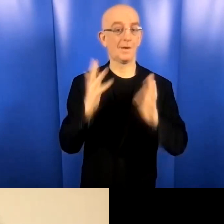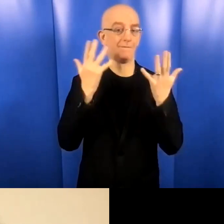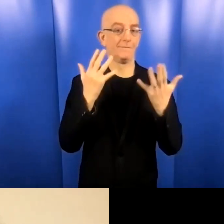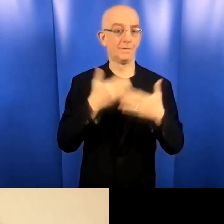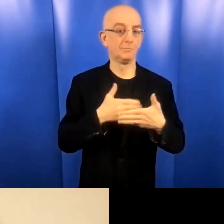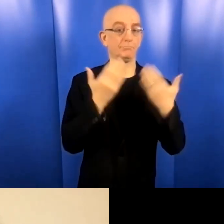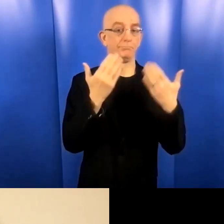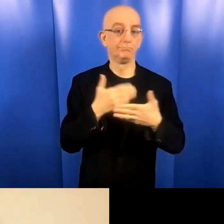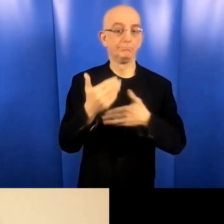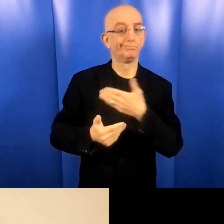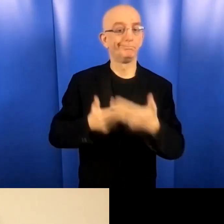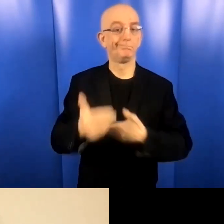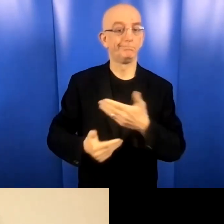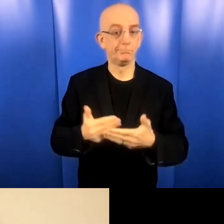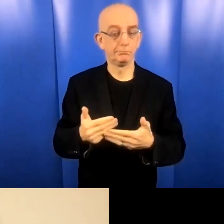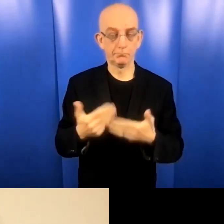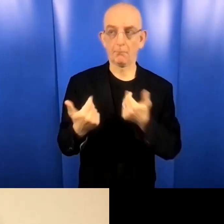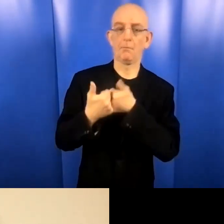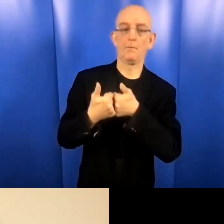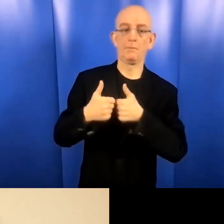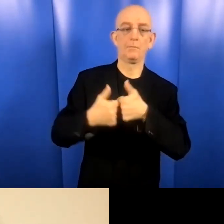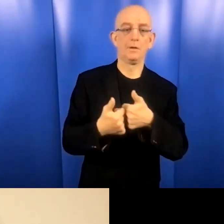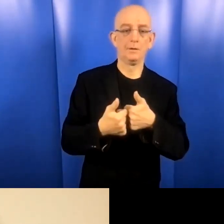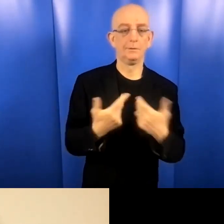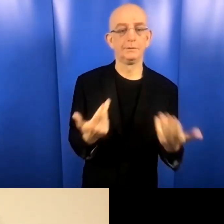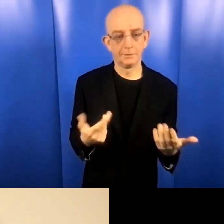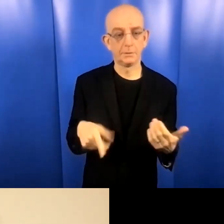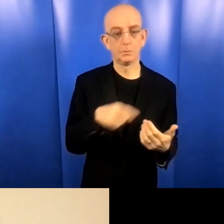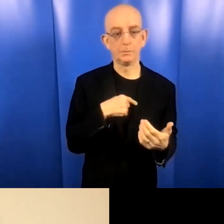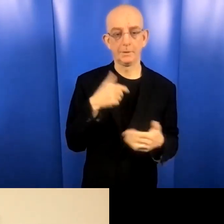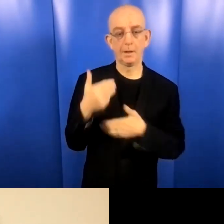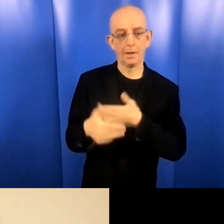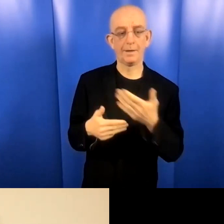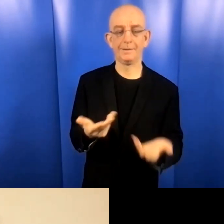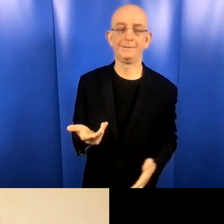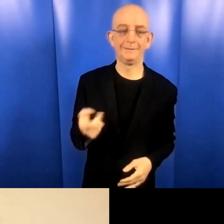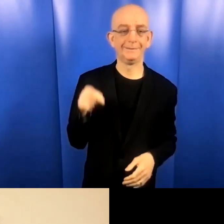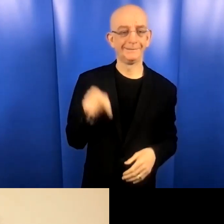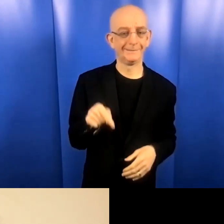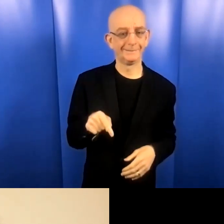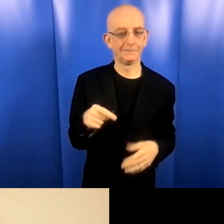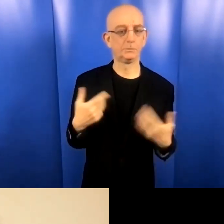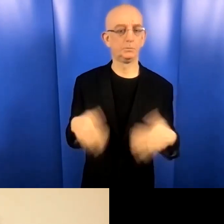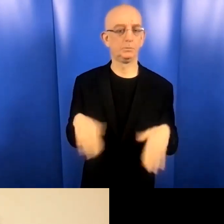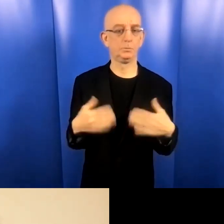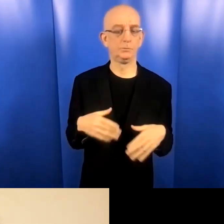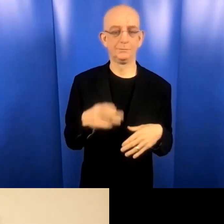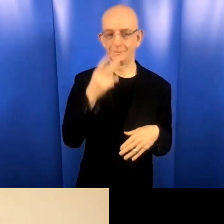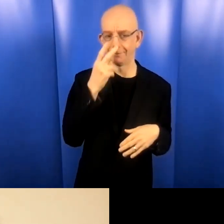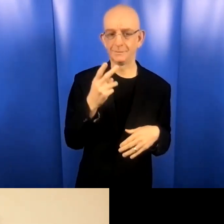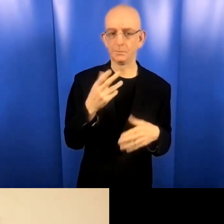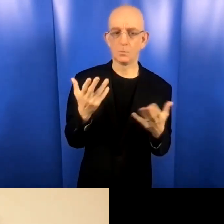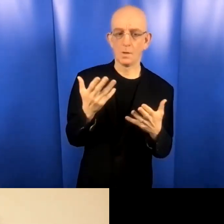our day-to-day realities as indigenous persons with disabilities, we are also trying to work to frame